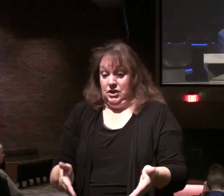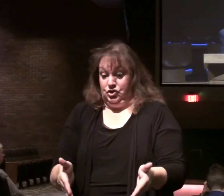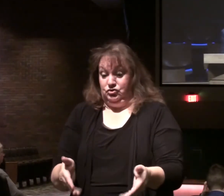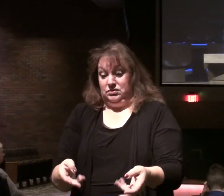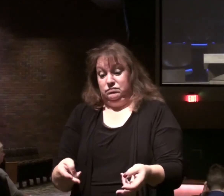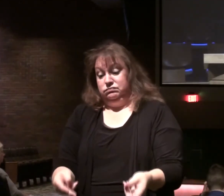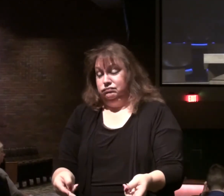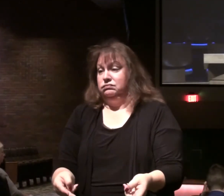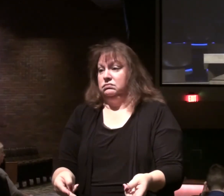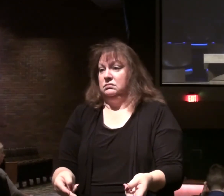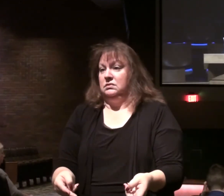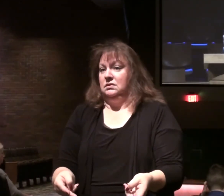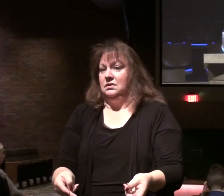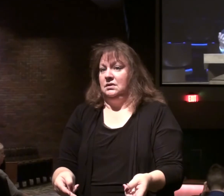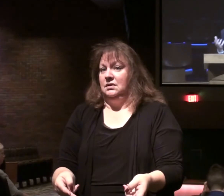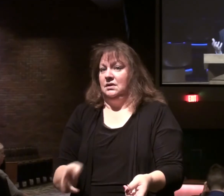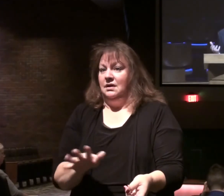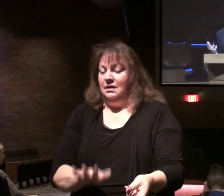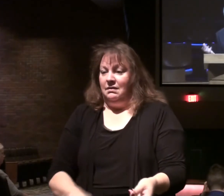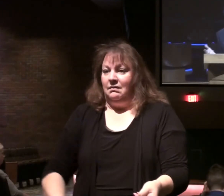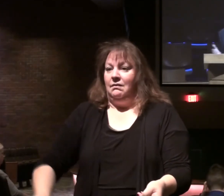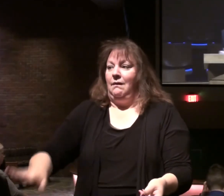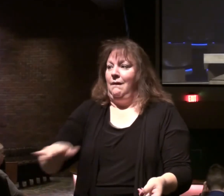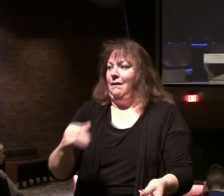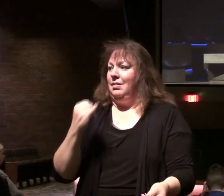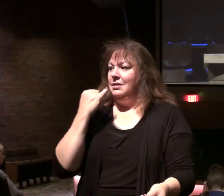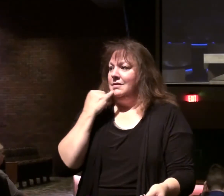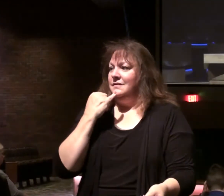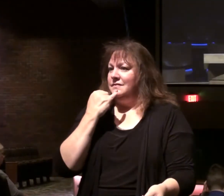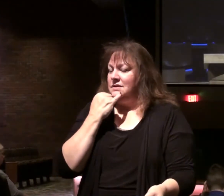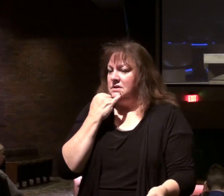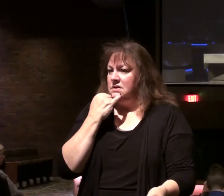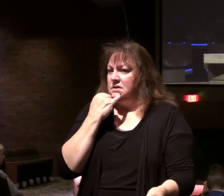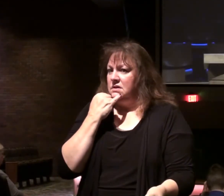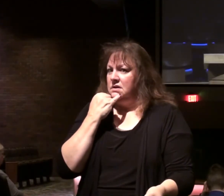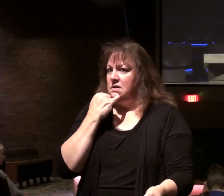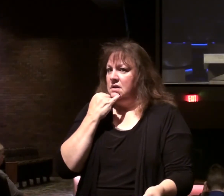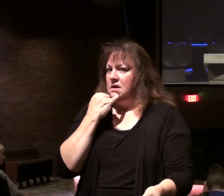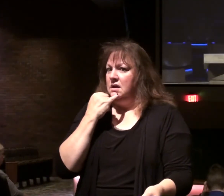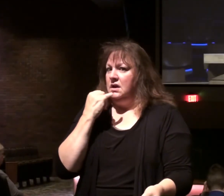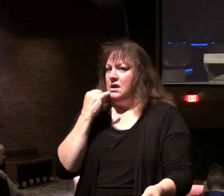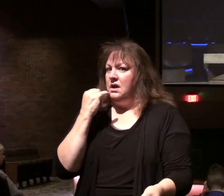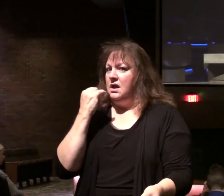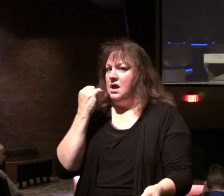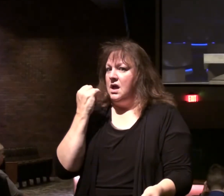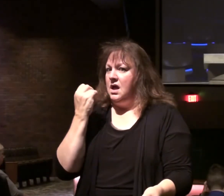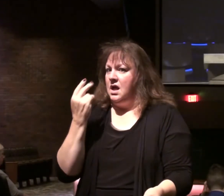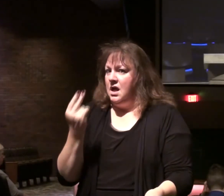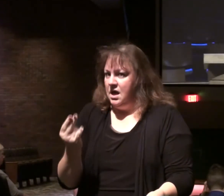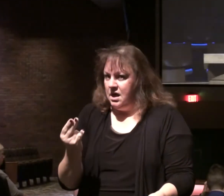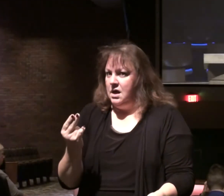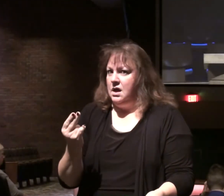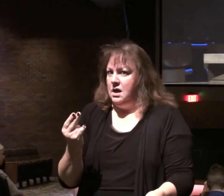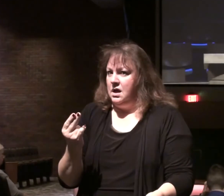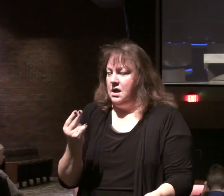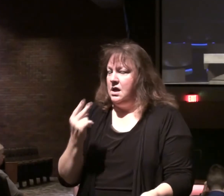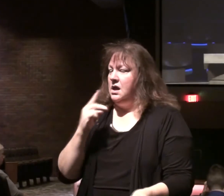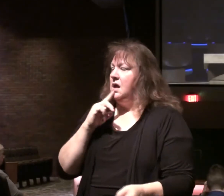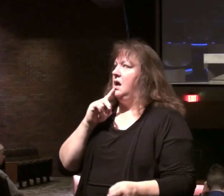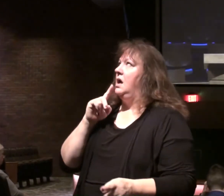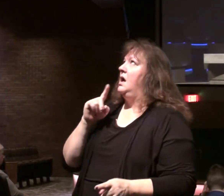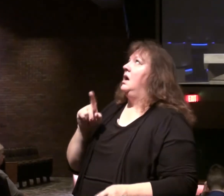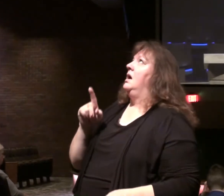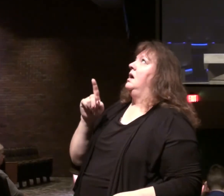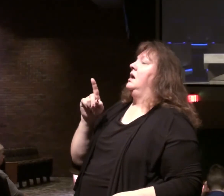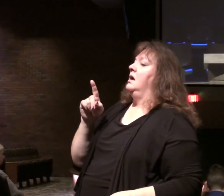Now the nation Israel, under their persecution, begins to respond. We will think a while